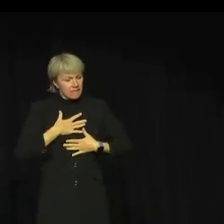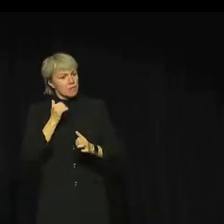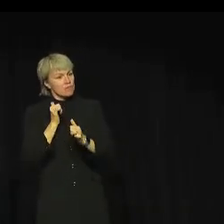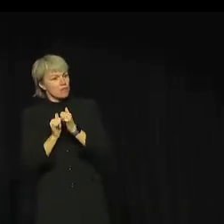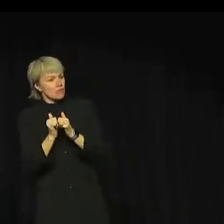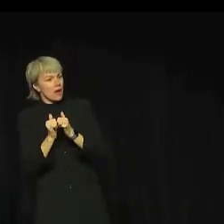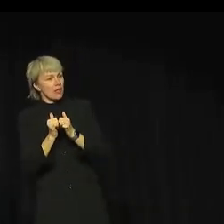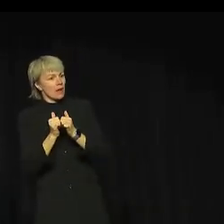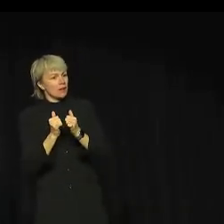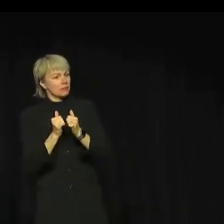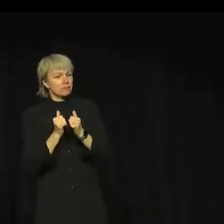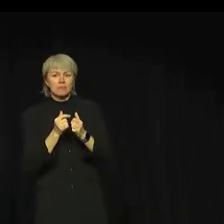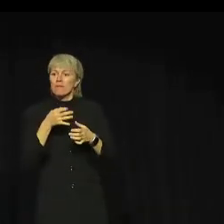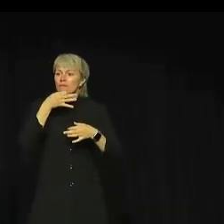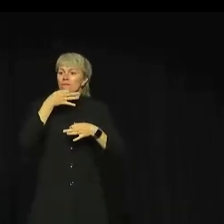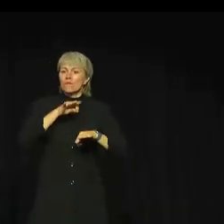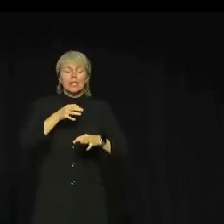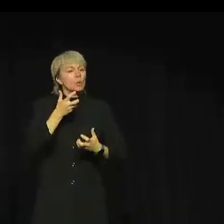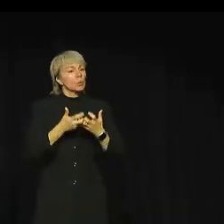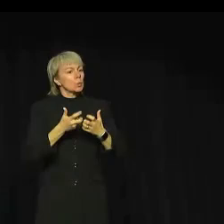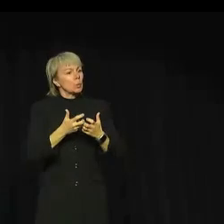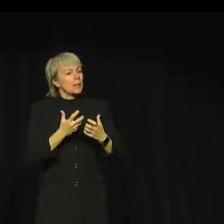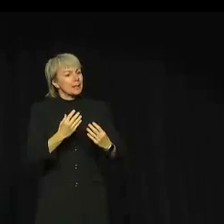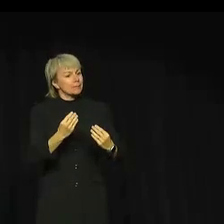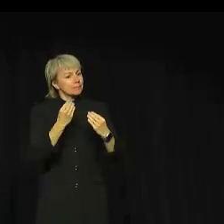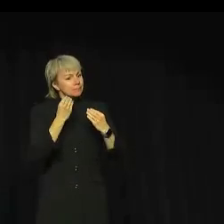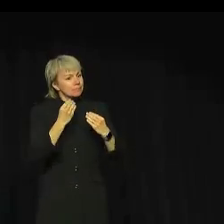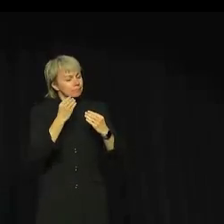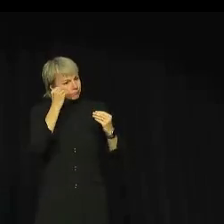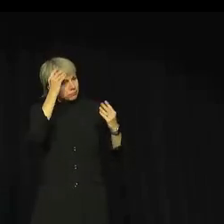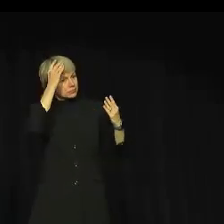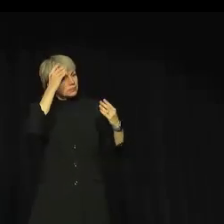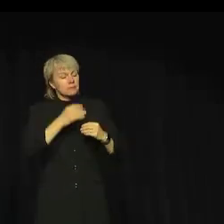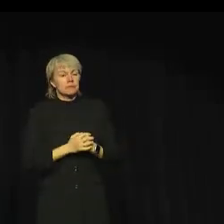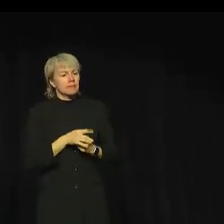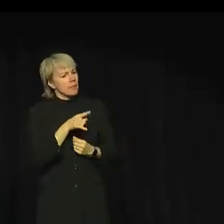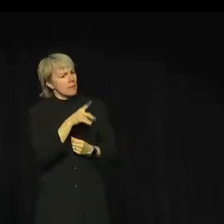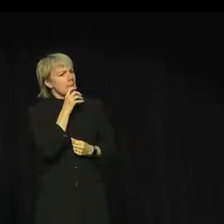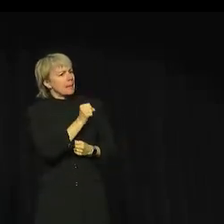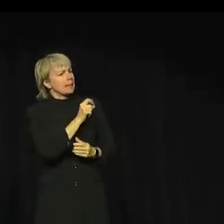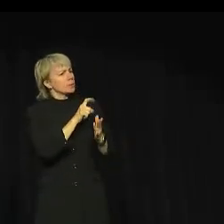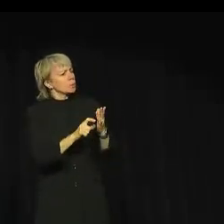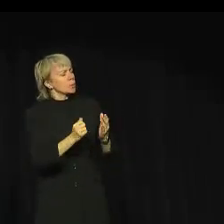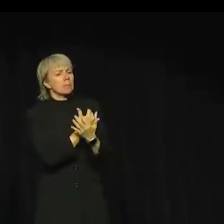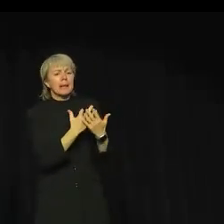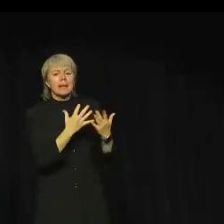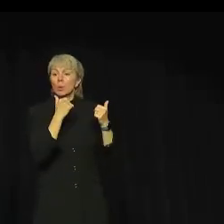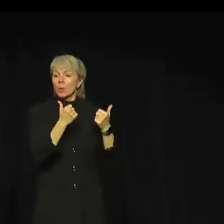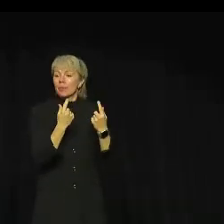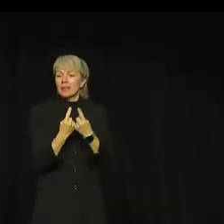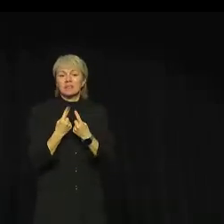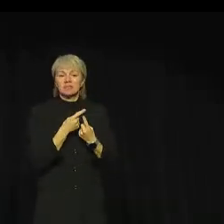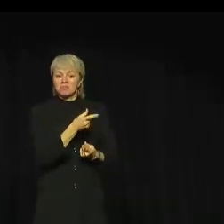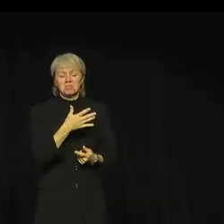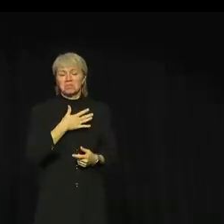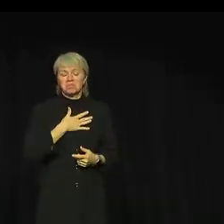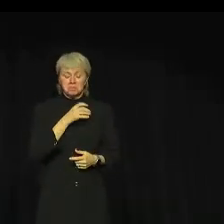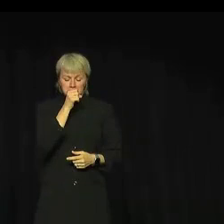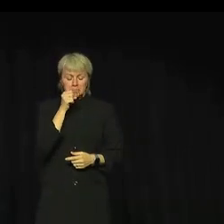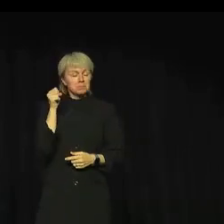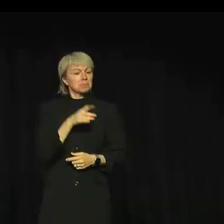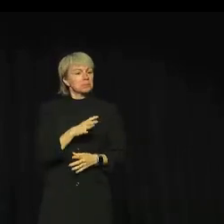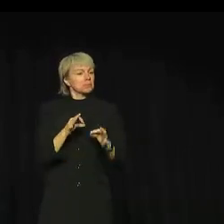a university education. A man who did many good things, but he didn't like Bills of